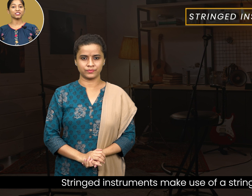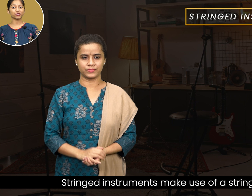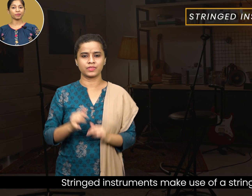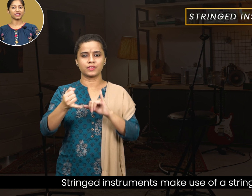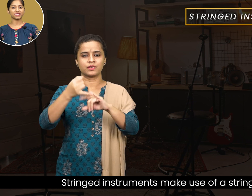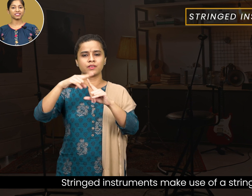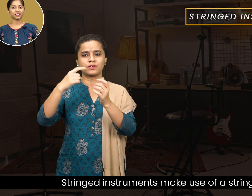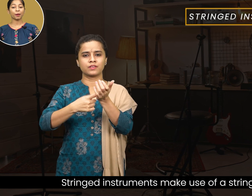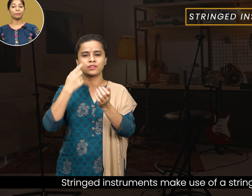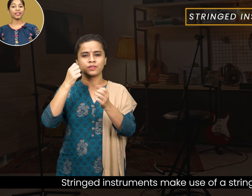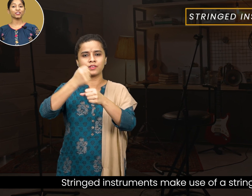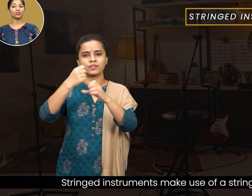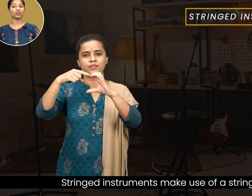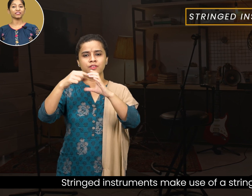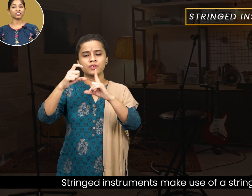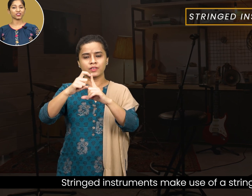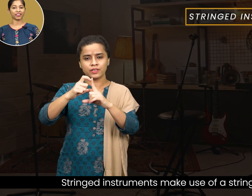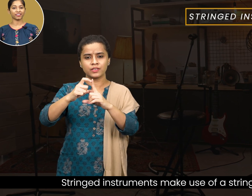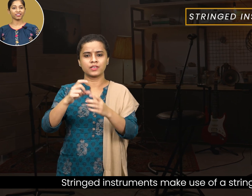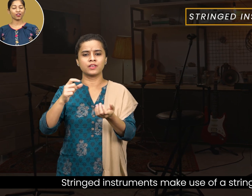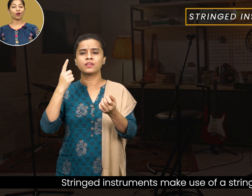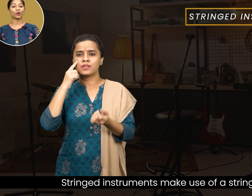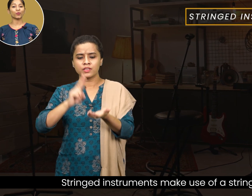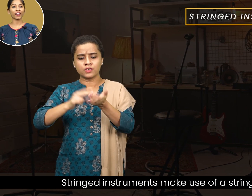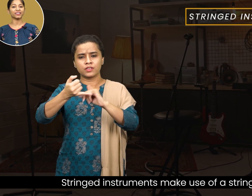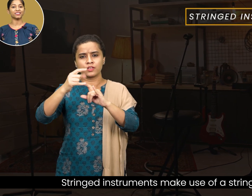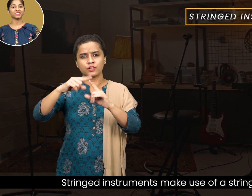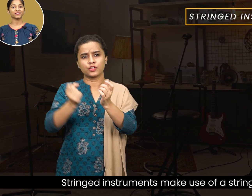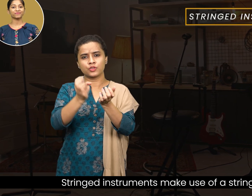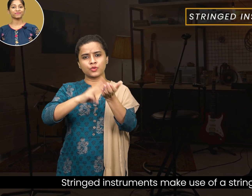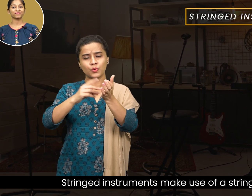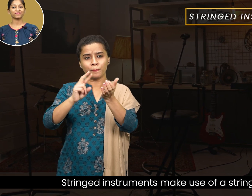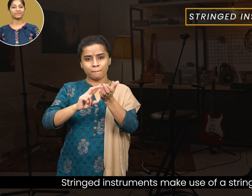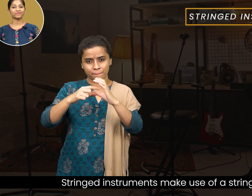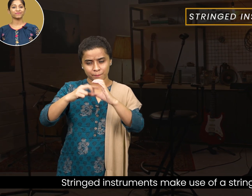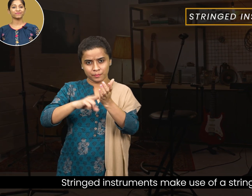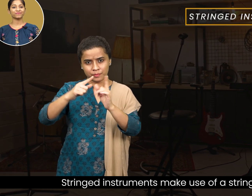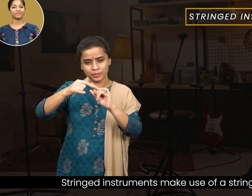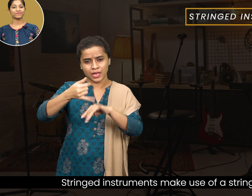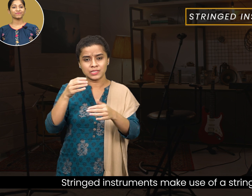Stringed instruments make use of a string or wire